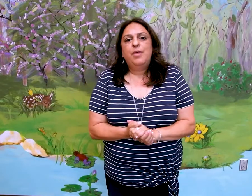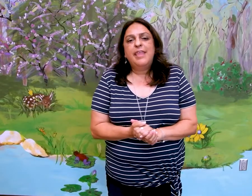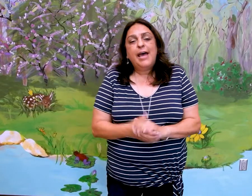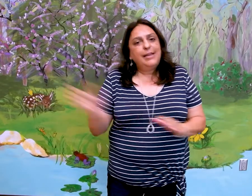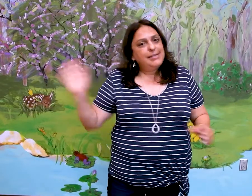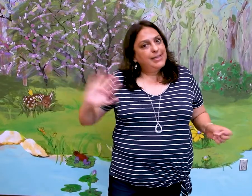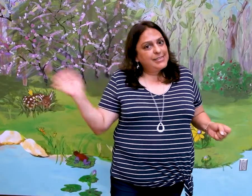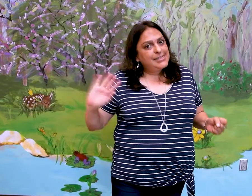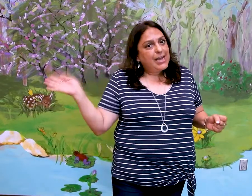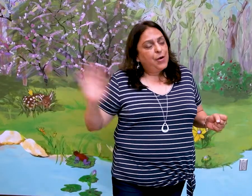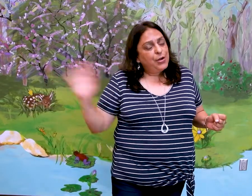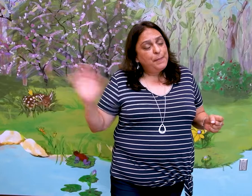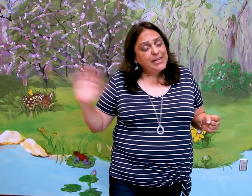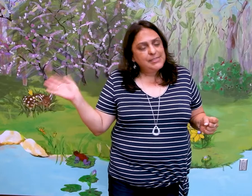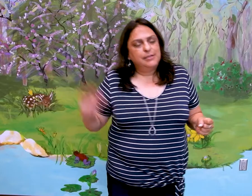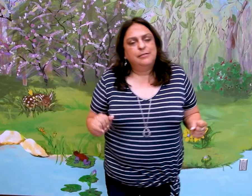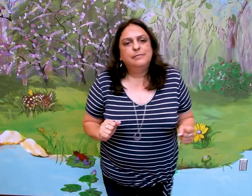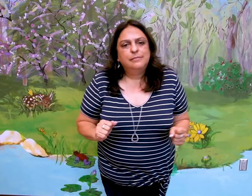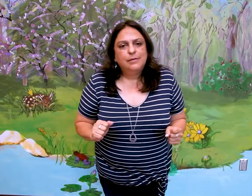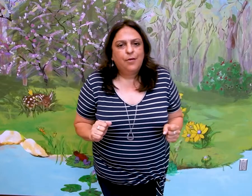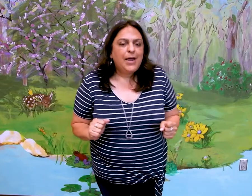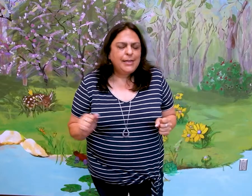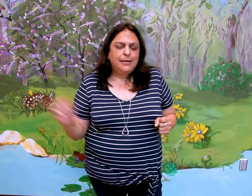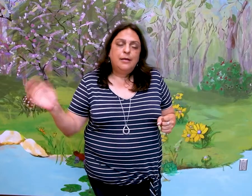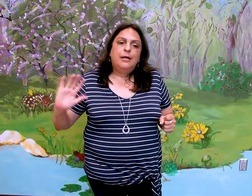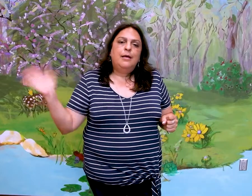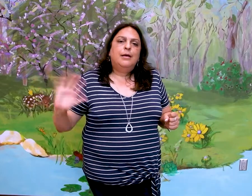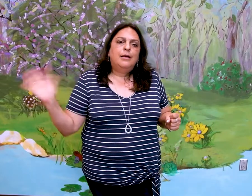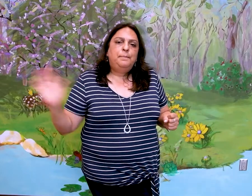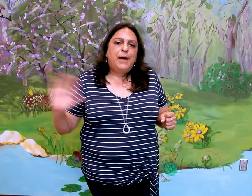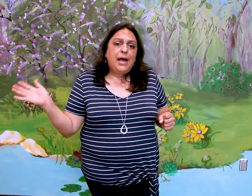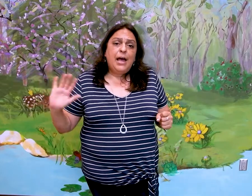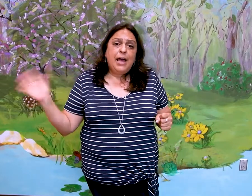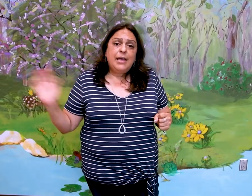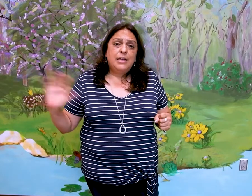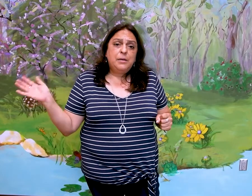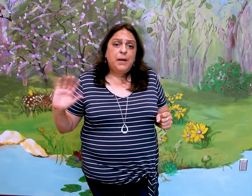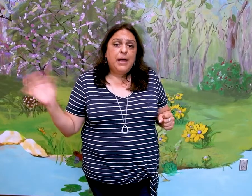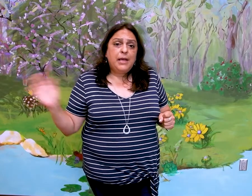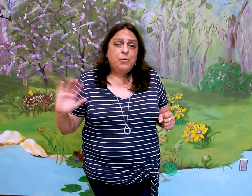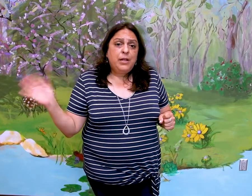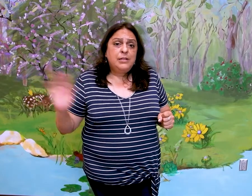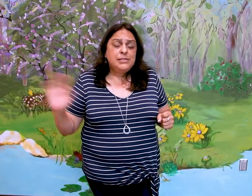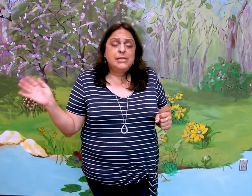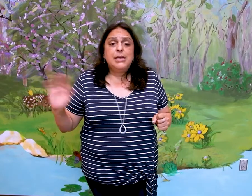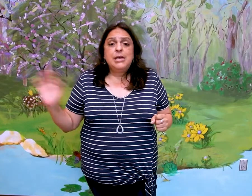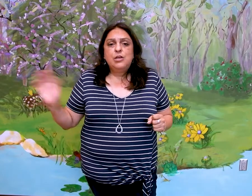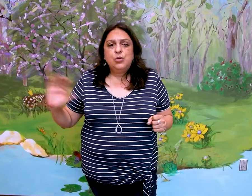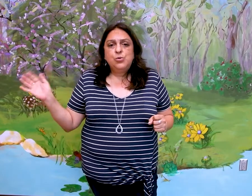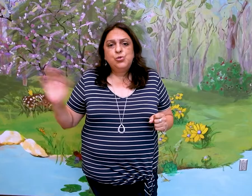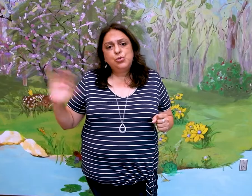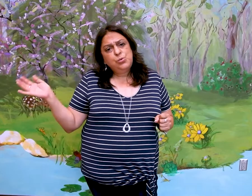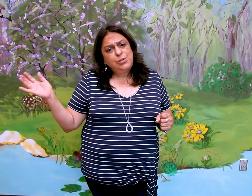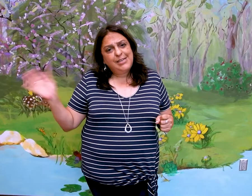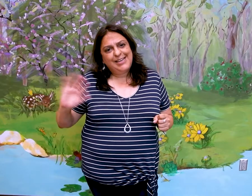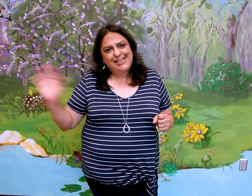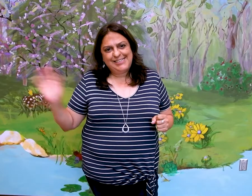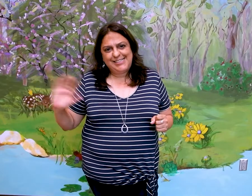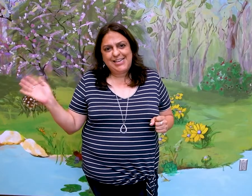that, let's sing our goodbye song, all right? Goodbye, goodbye, we'll see you soon. See